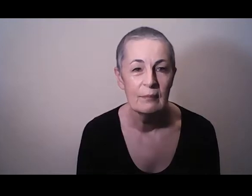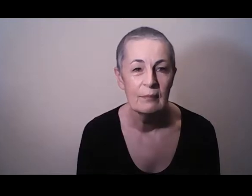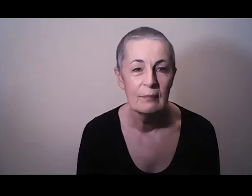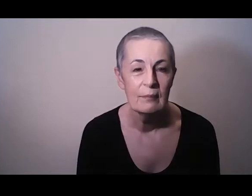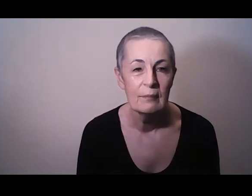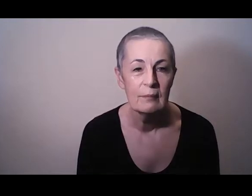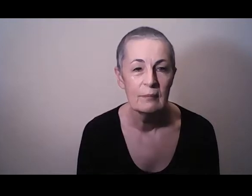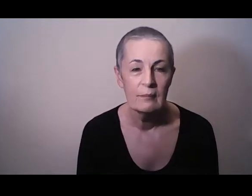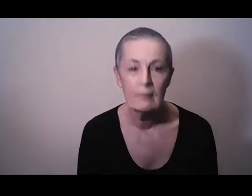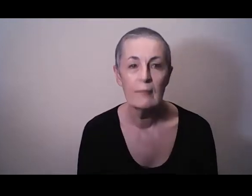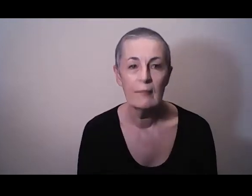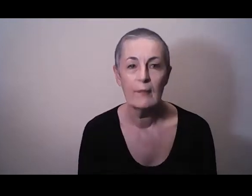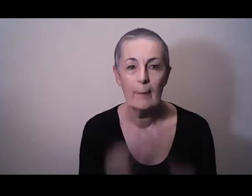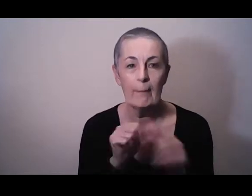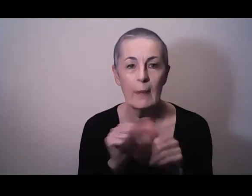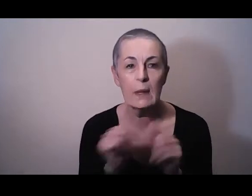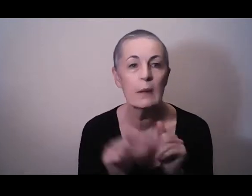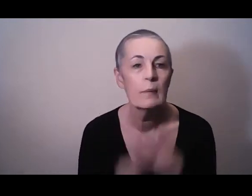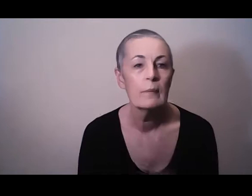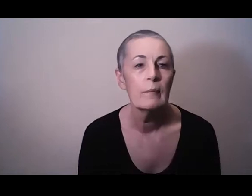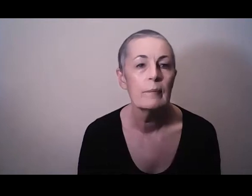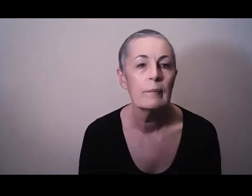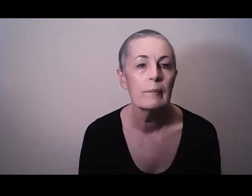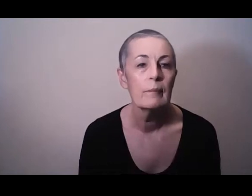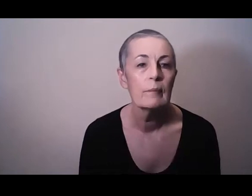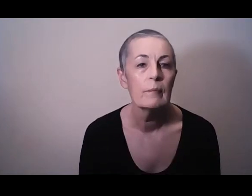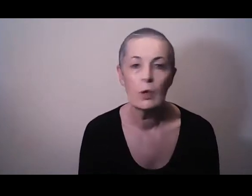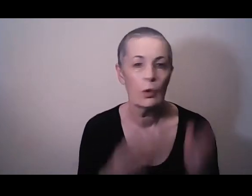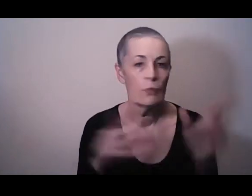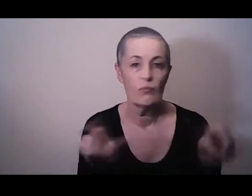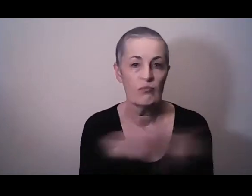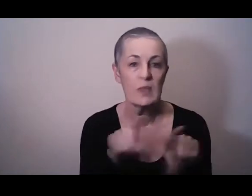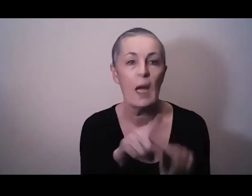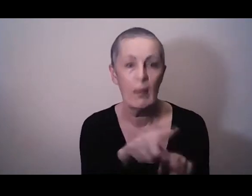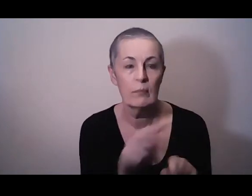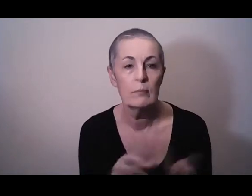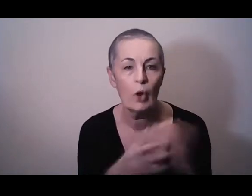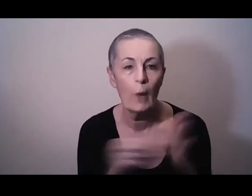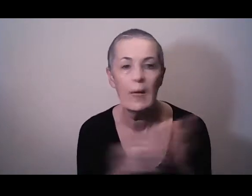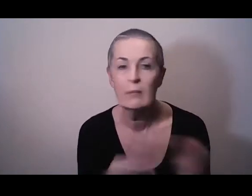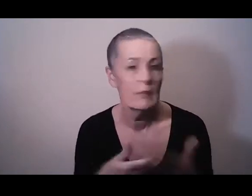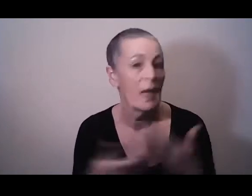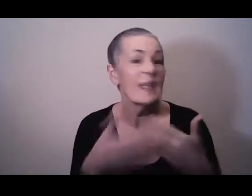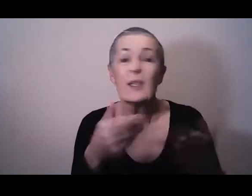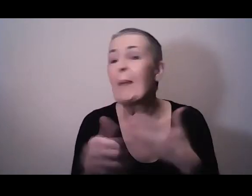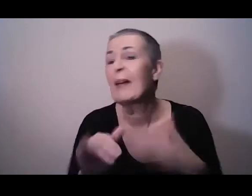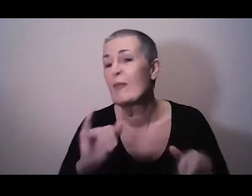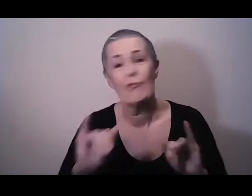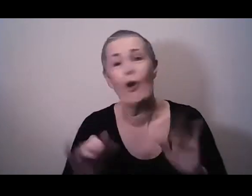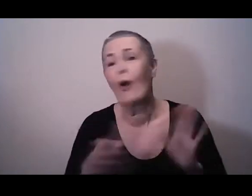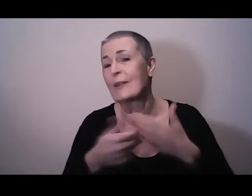I'm just going to face you so that you can just copy me. If you don't get it completely right, it doesn't